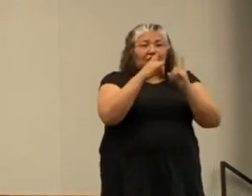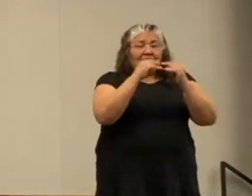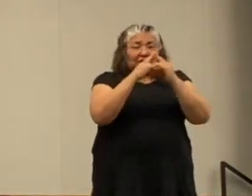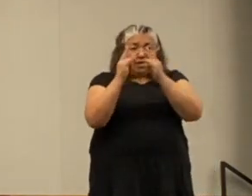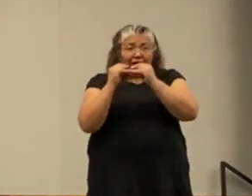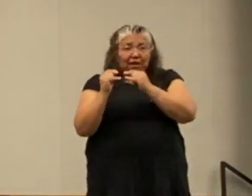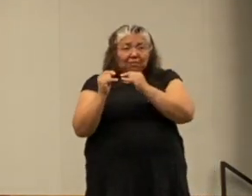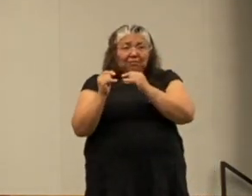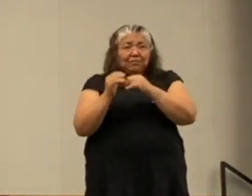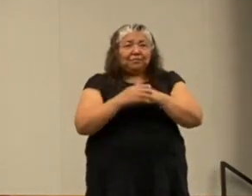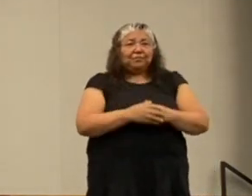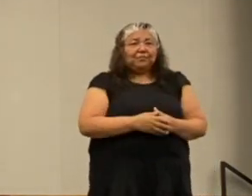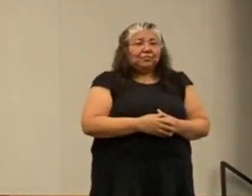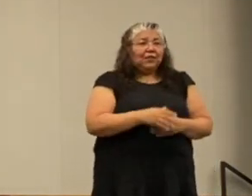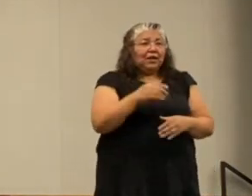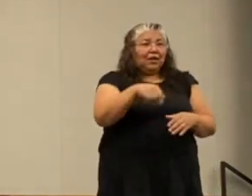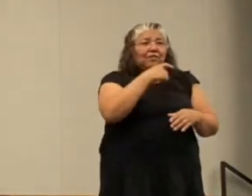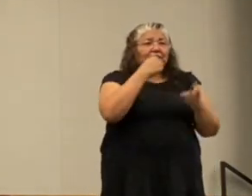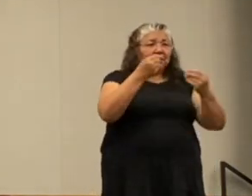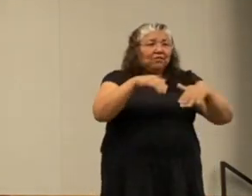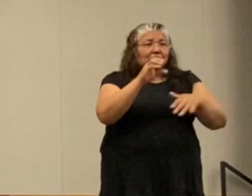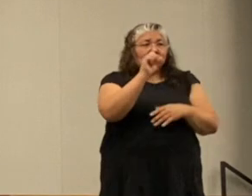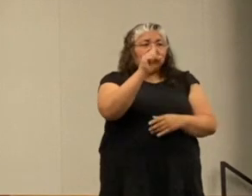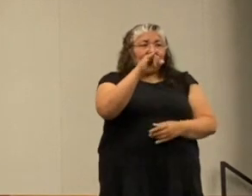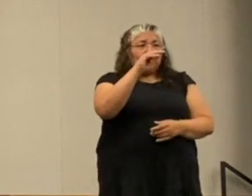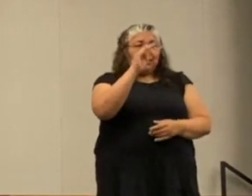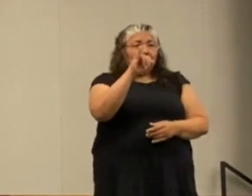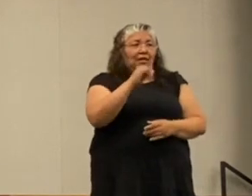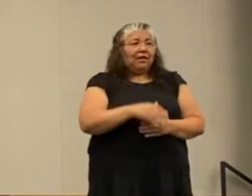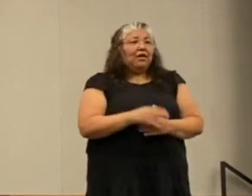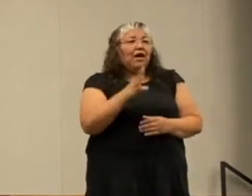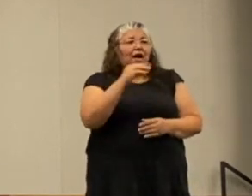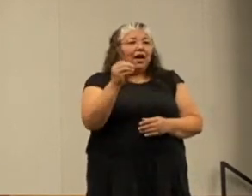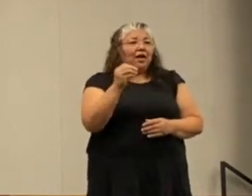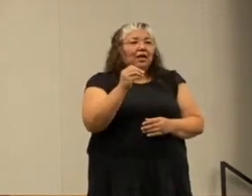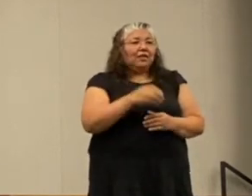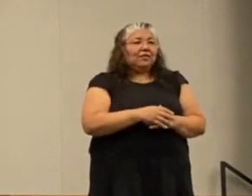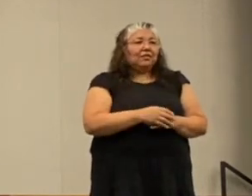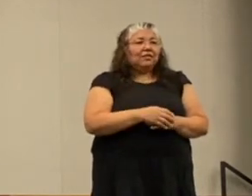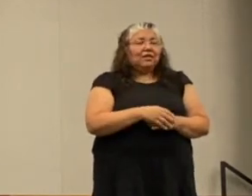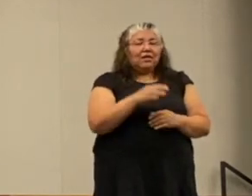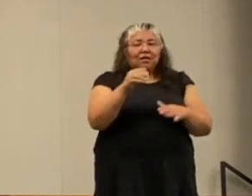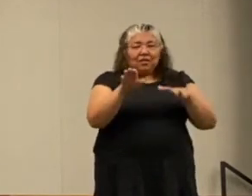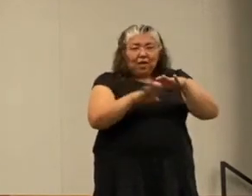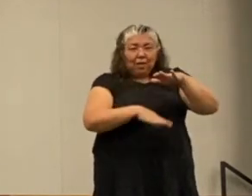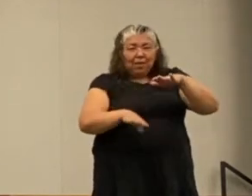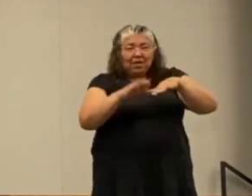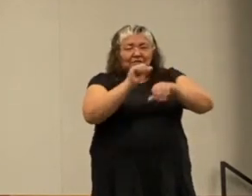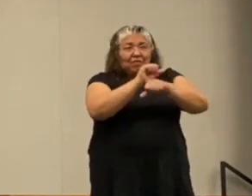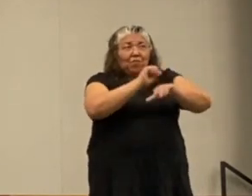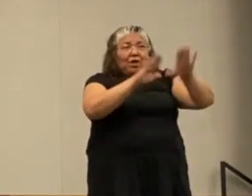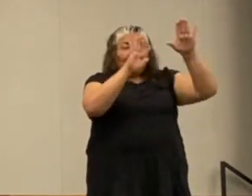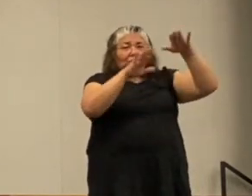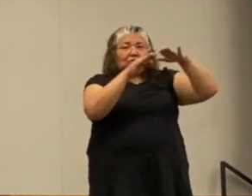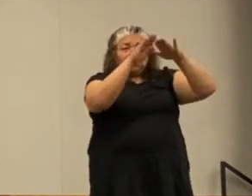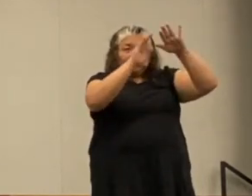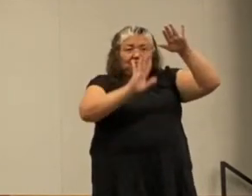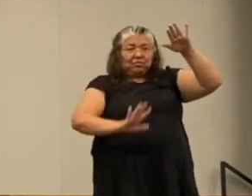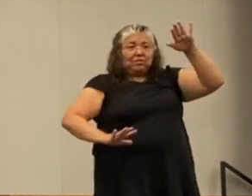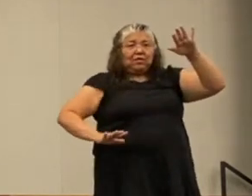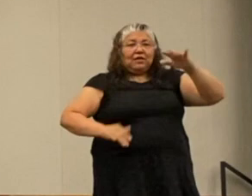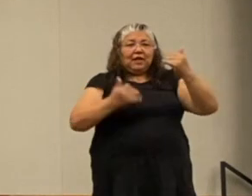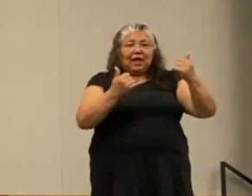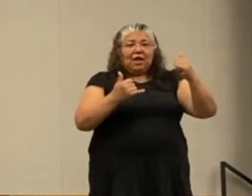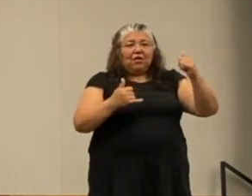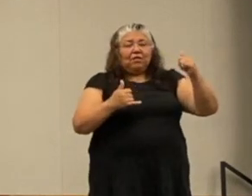out at the desert of Sinai, and they're camped at the bottom, at the base of the mountain. I want you to picture